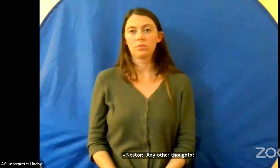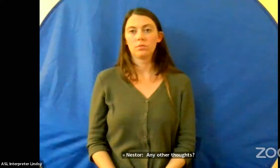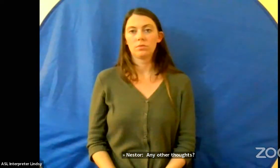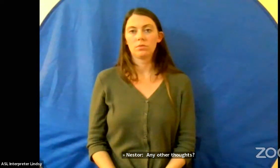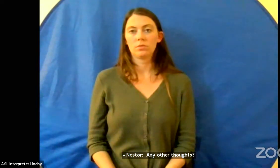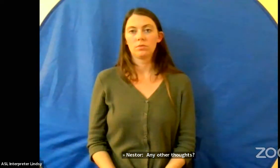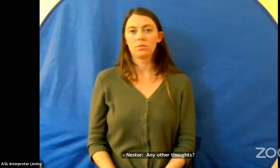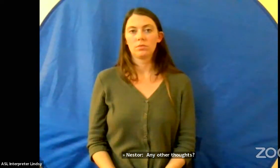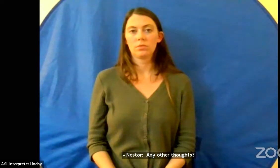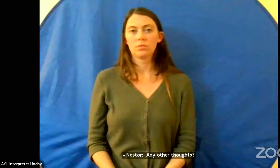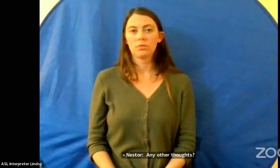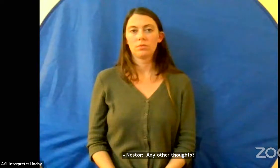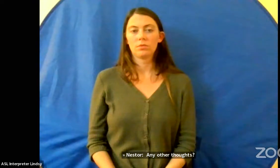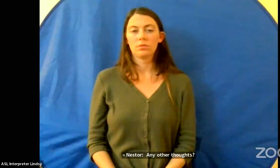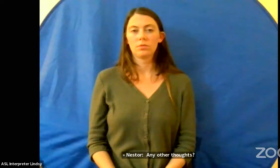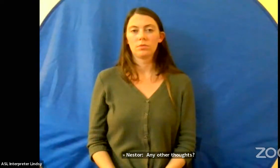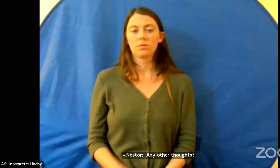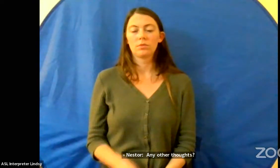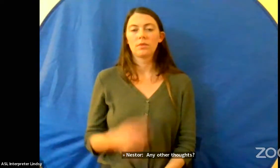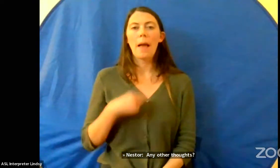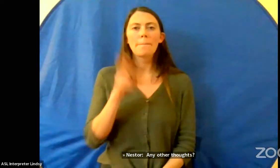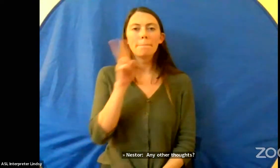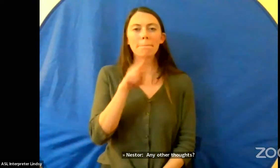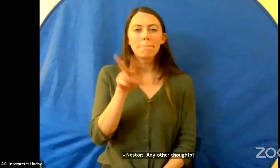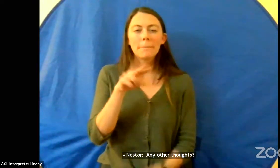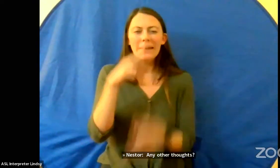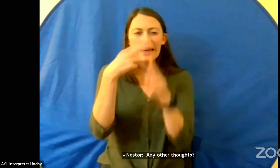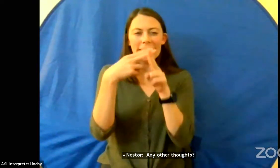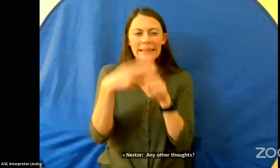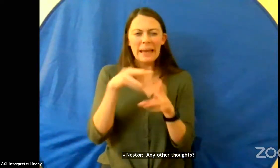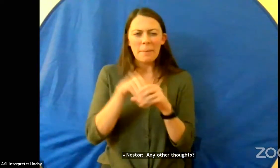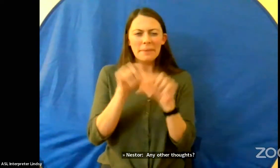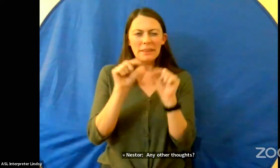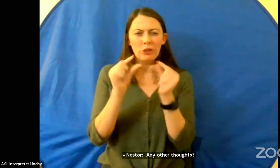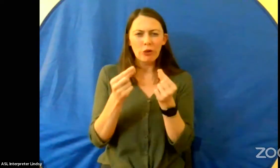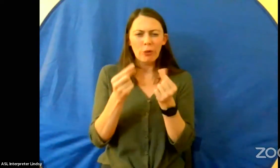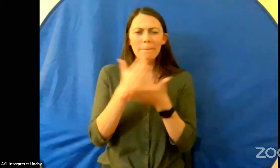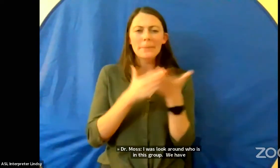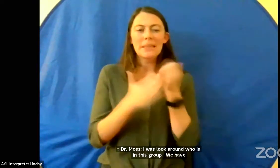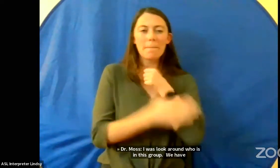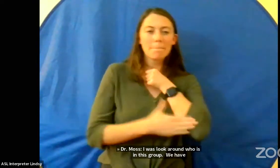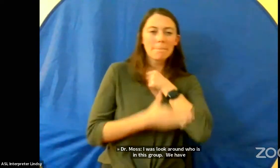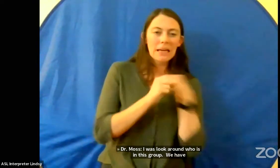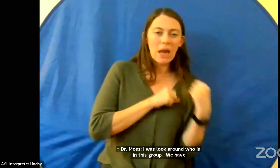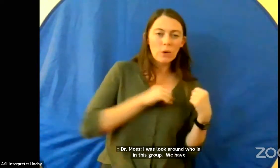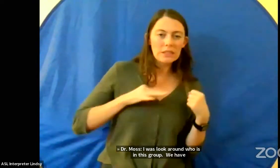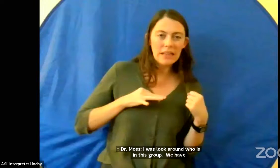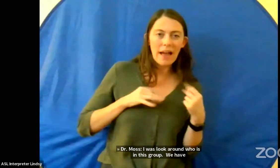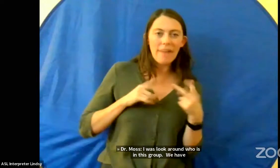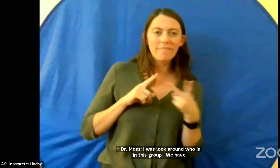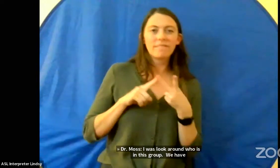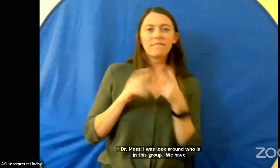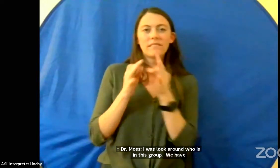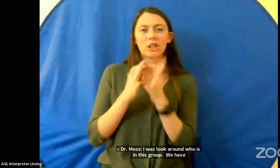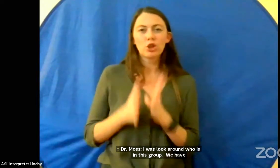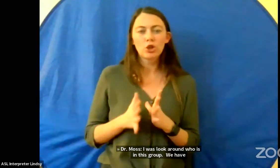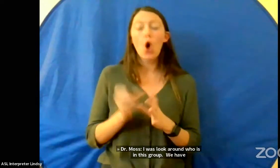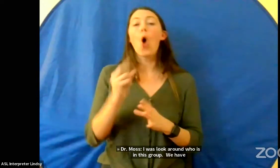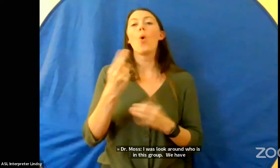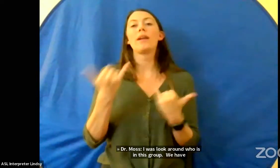I was looking around who's in this group. We have some county staff and interpret. Oh wait, now we have some more people.